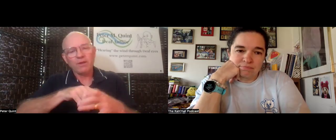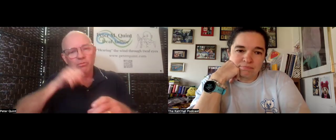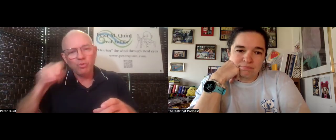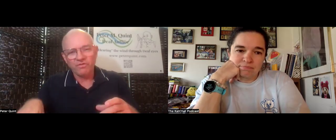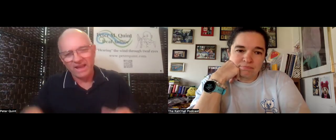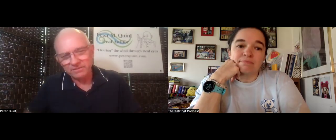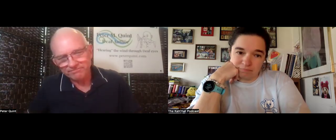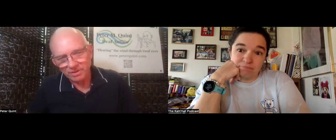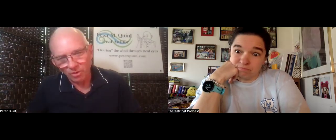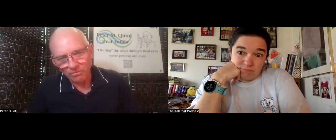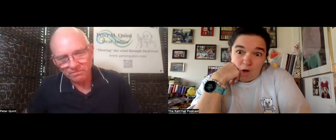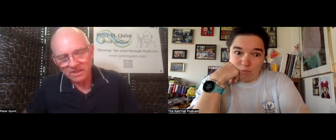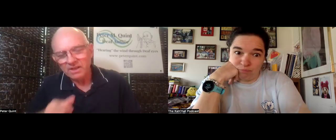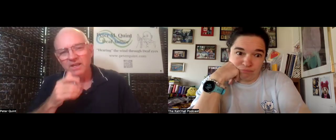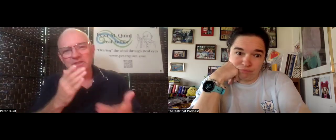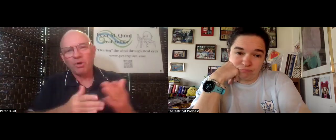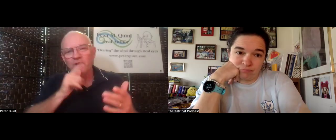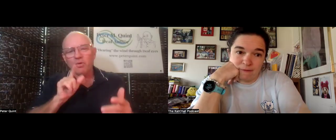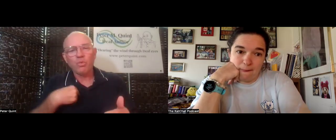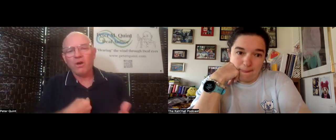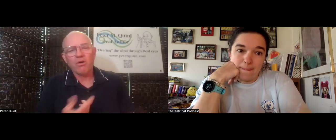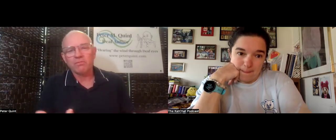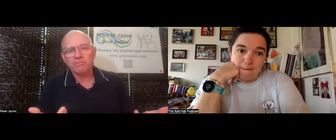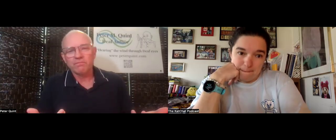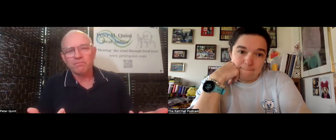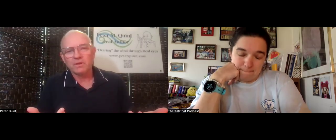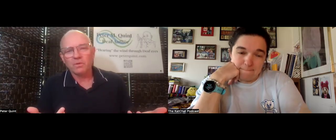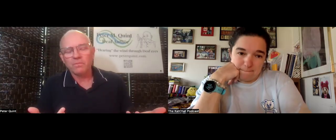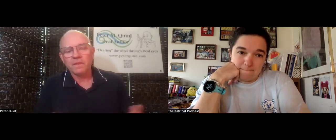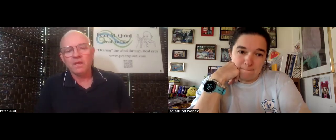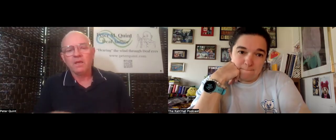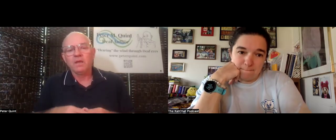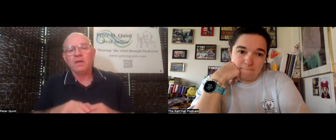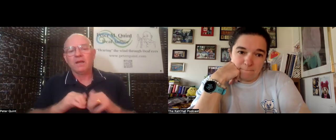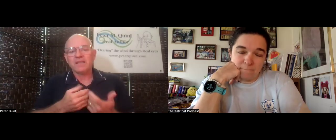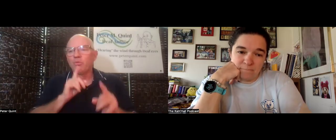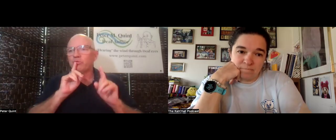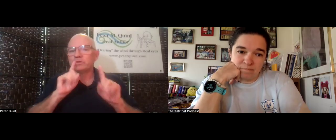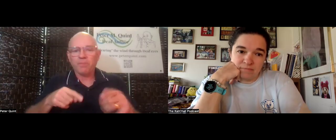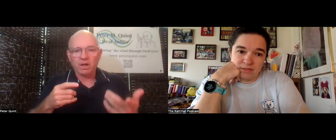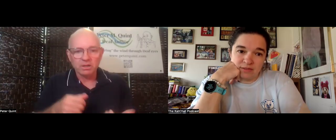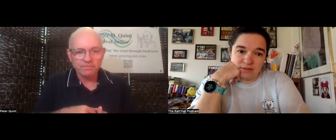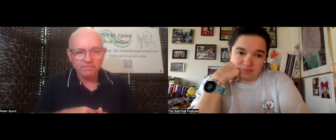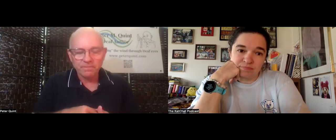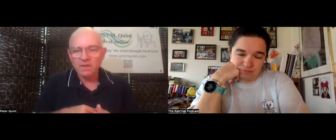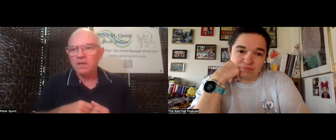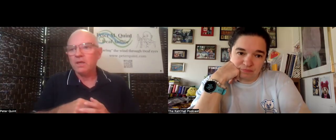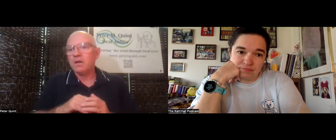you can't move that, you know? no, It's part of who we are, you know? And how we